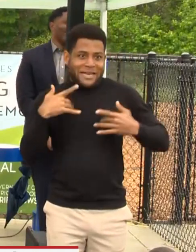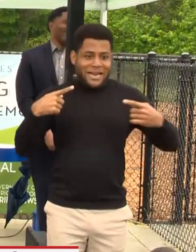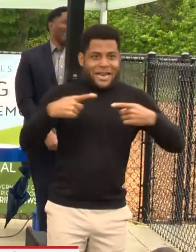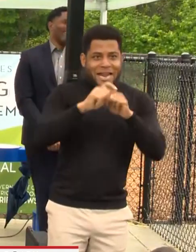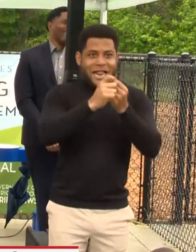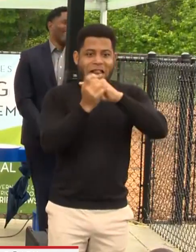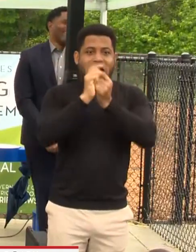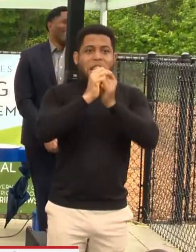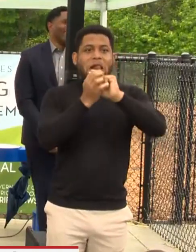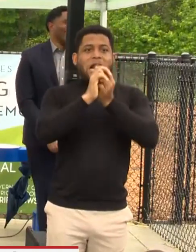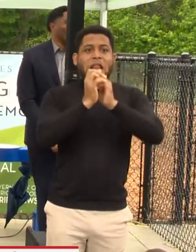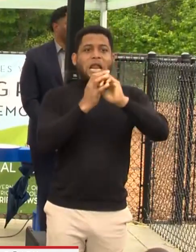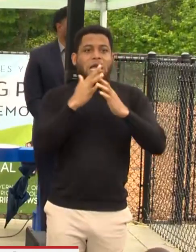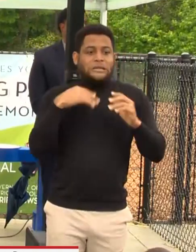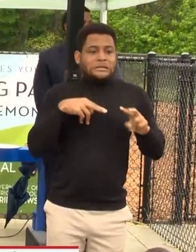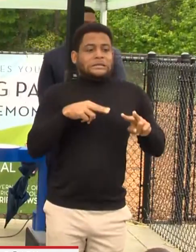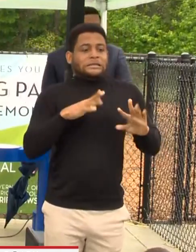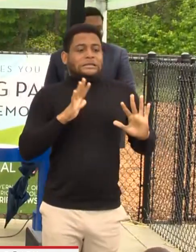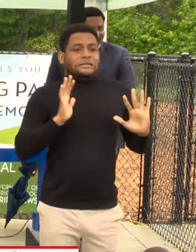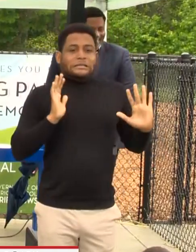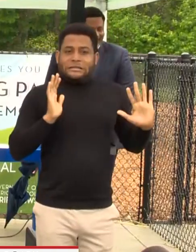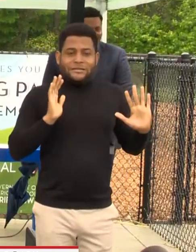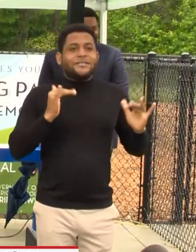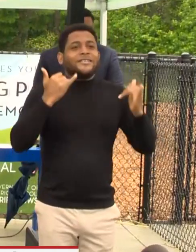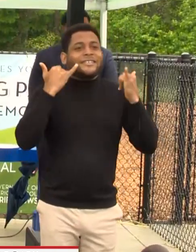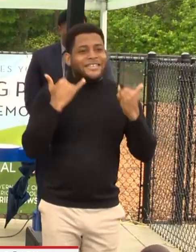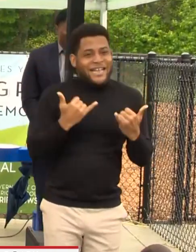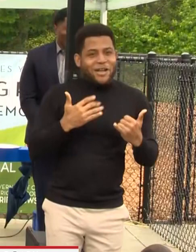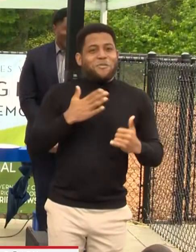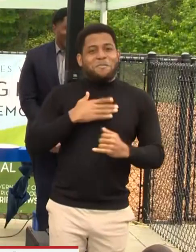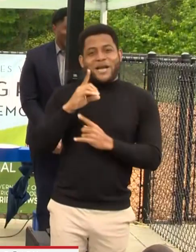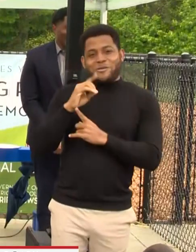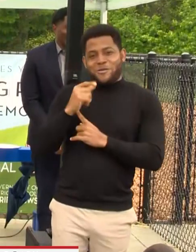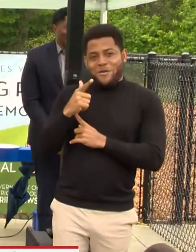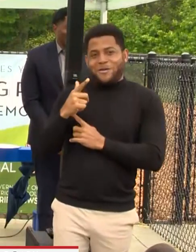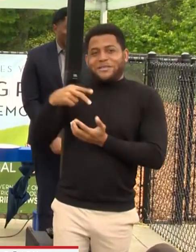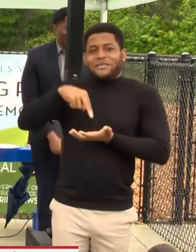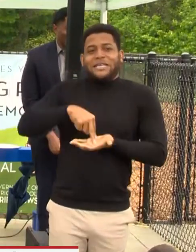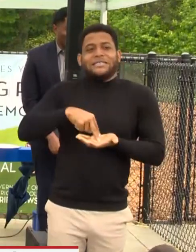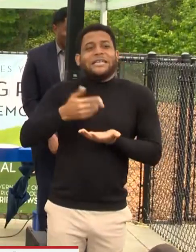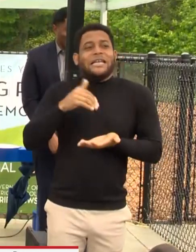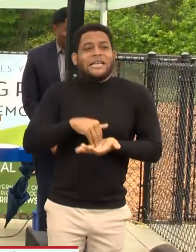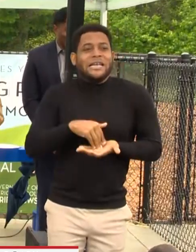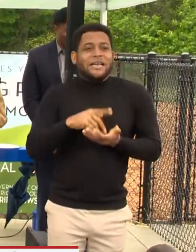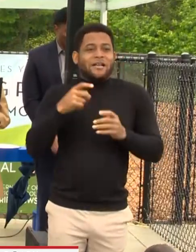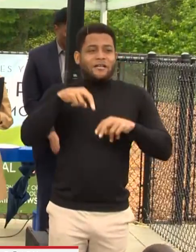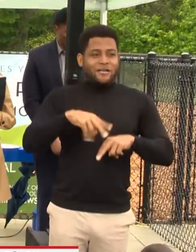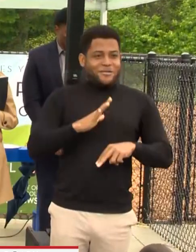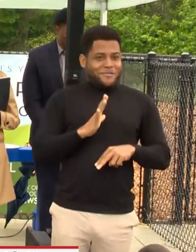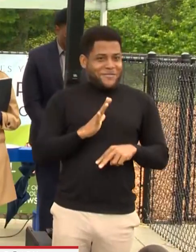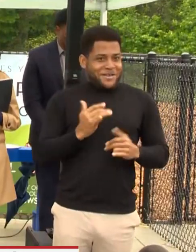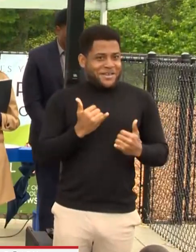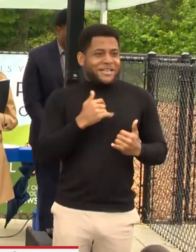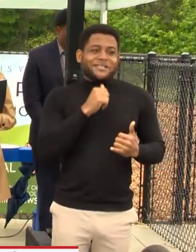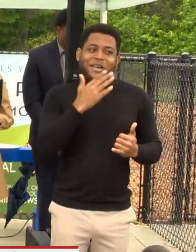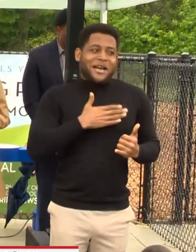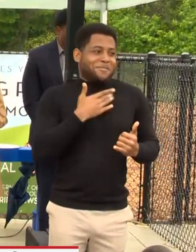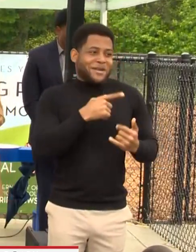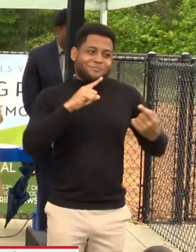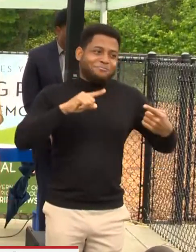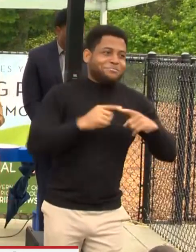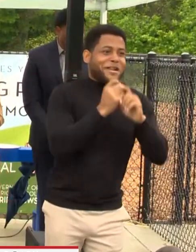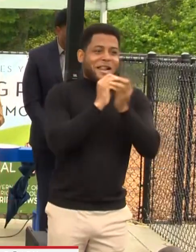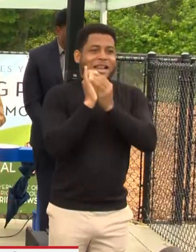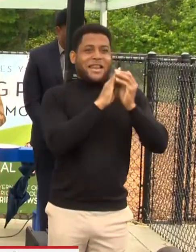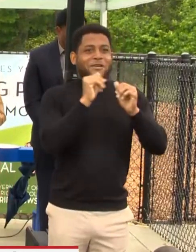And now she's standing up, and so we're just excited to see her with no injuries. So my